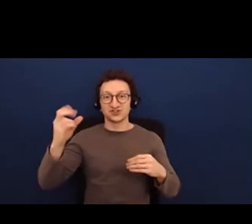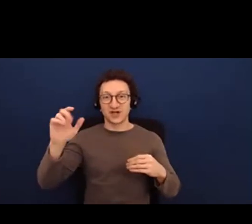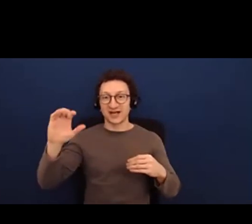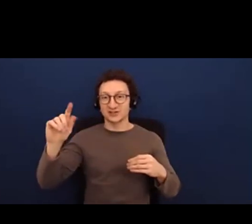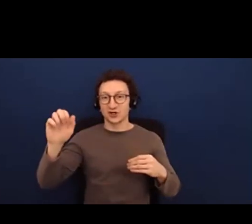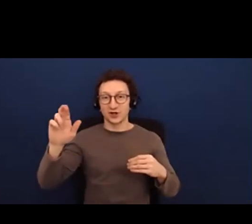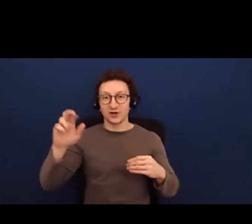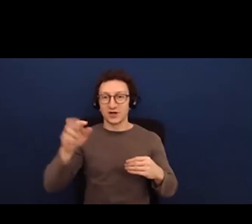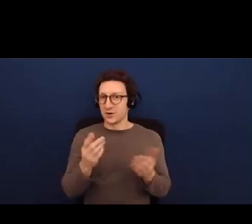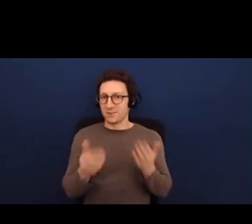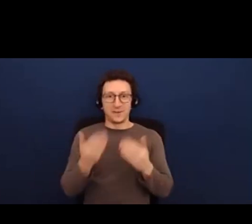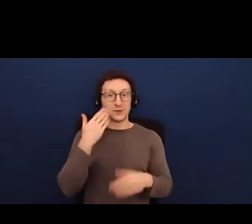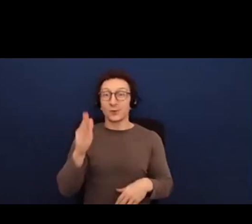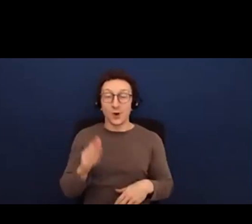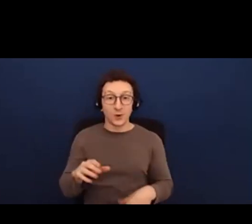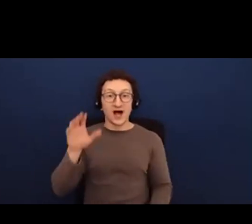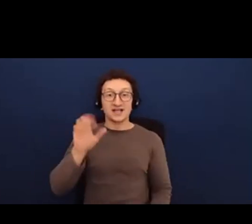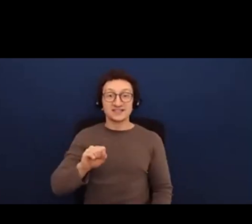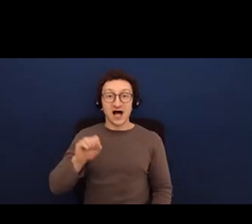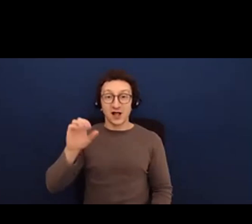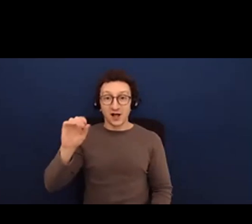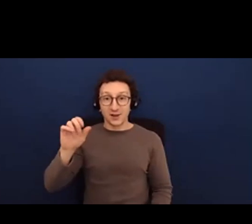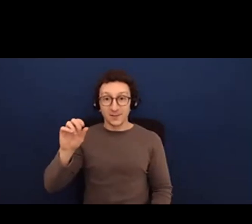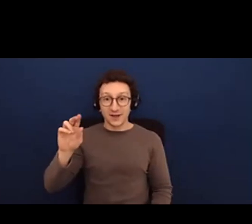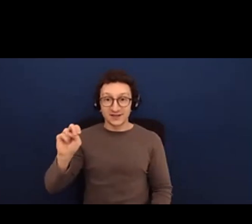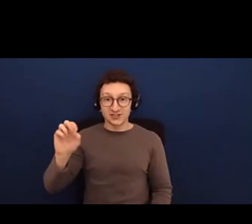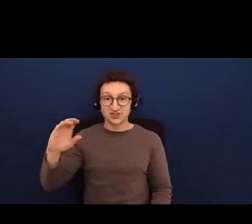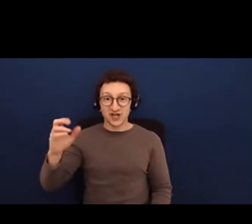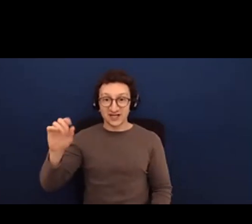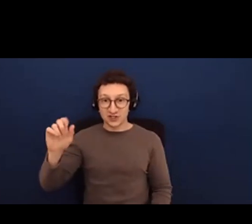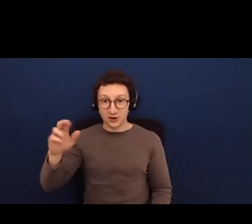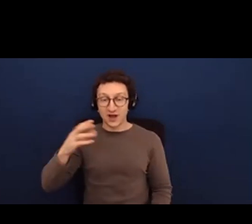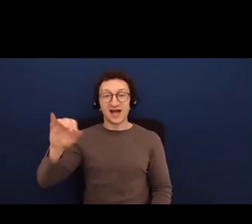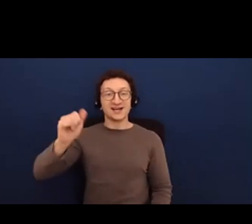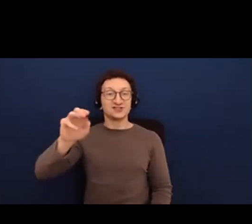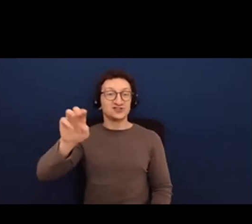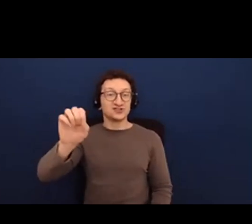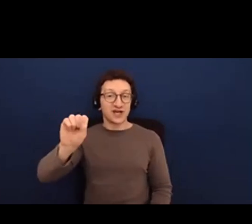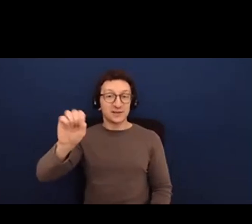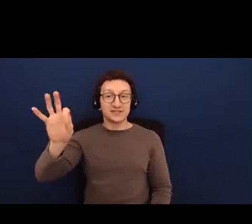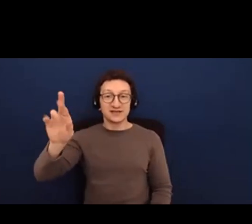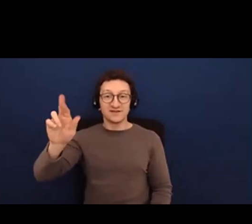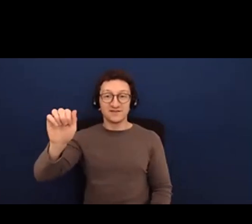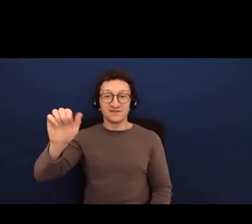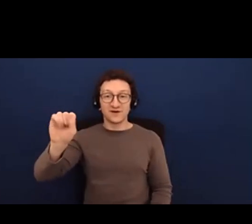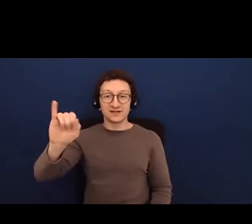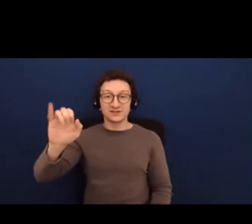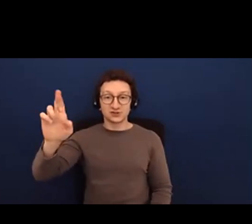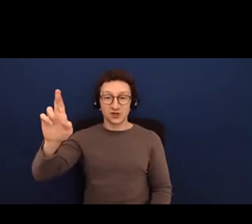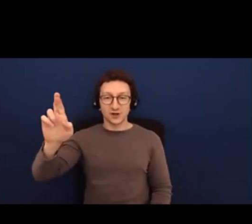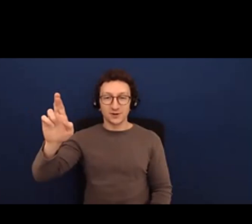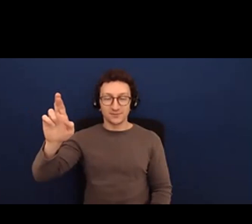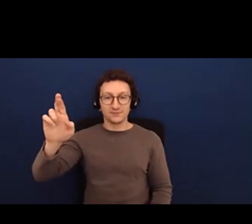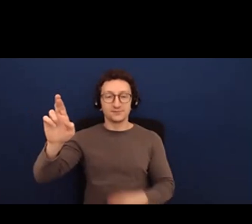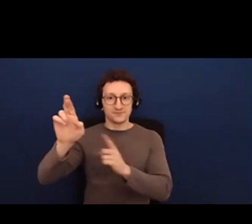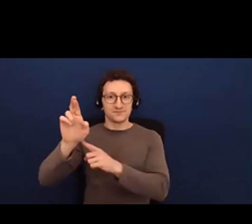know. That Solomon Schechter and James Fraser, you remember James Fraser? The Golden Bough, used